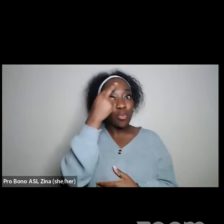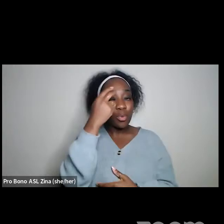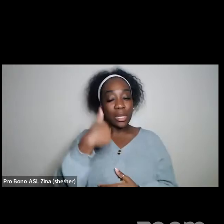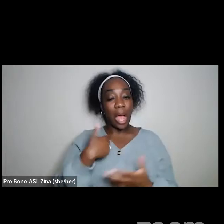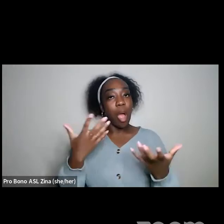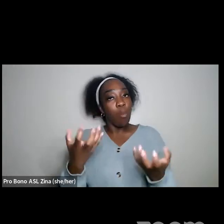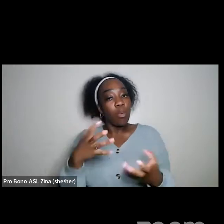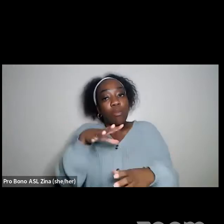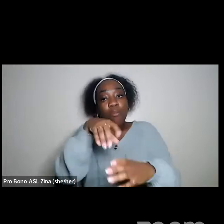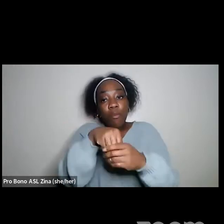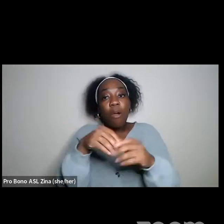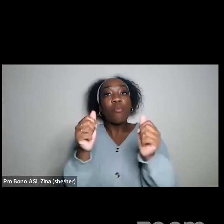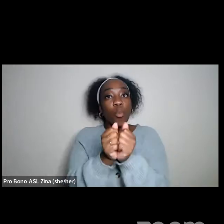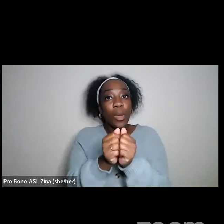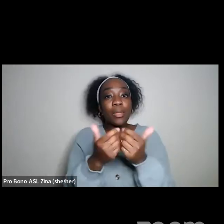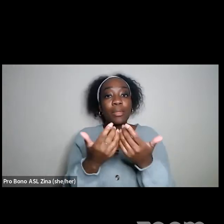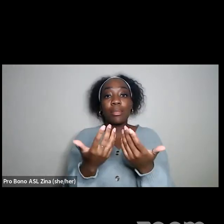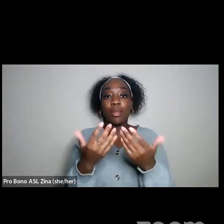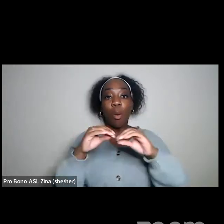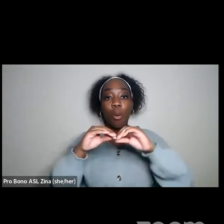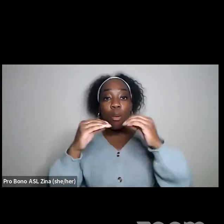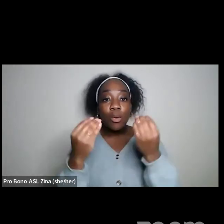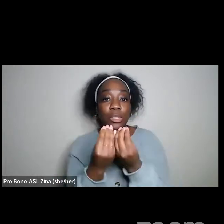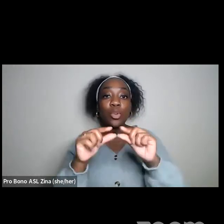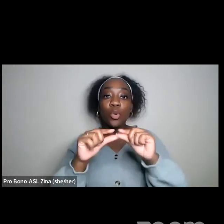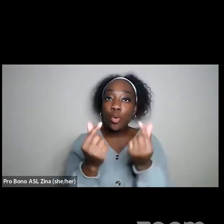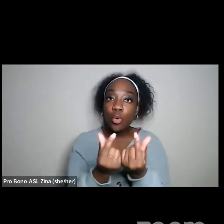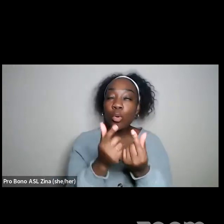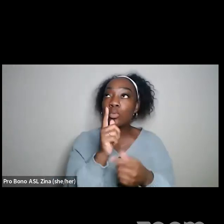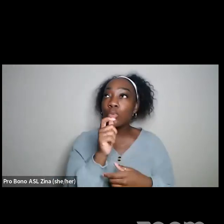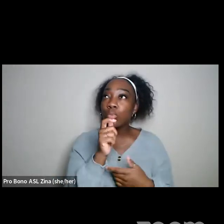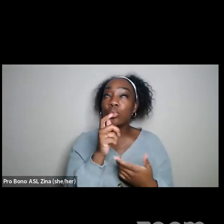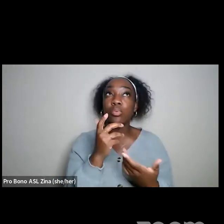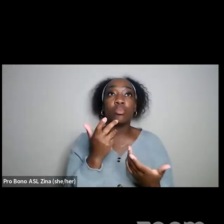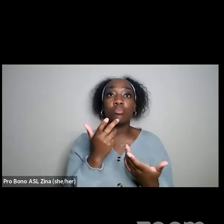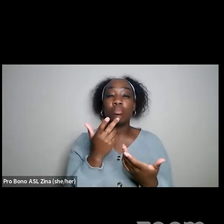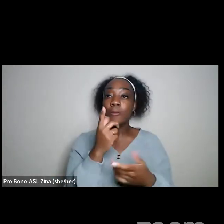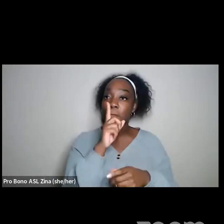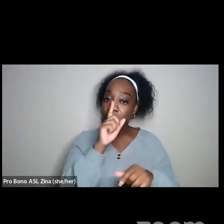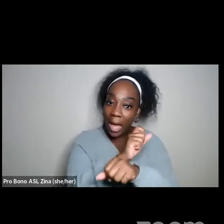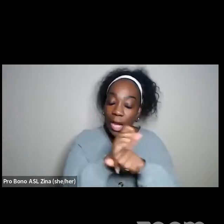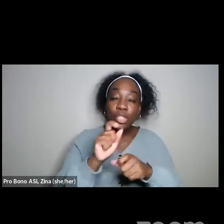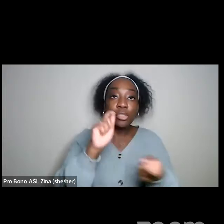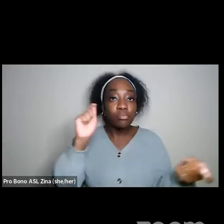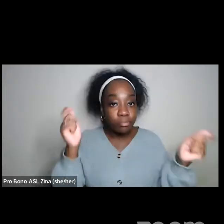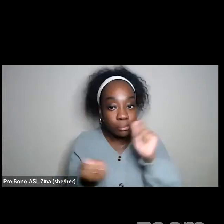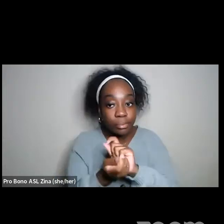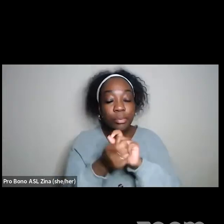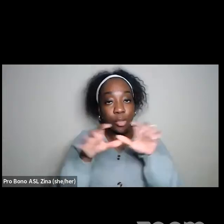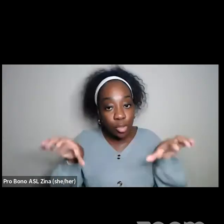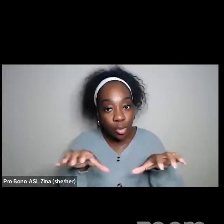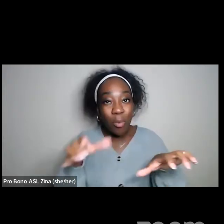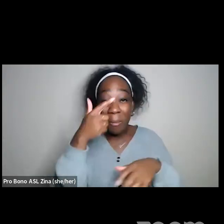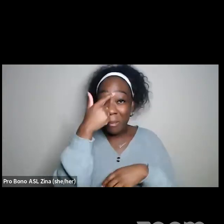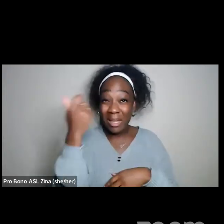because when it's time, I'm going to be on the front line with the last fiber of my soul, because I'm tired.